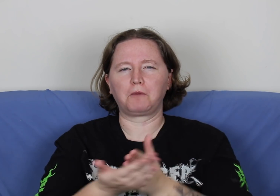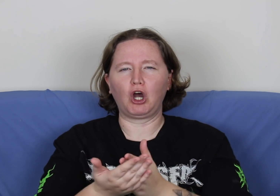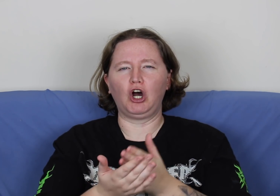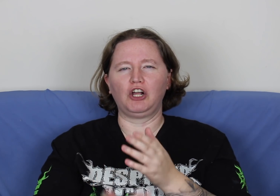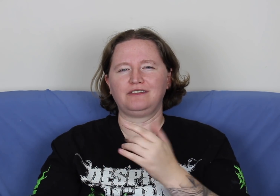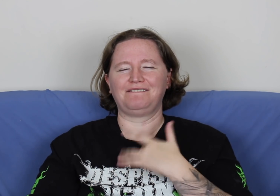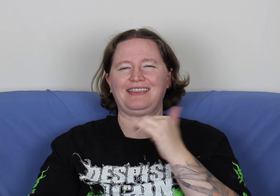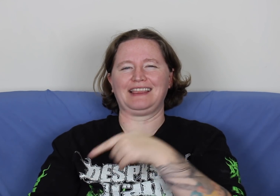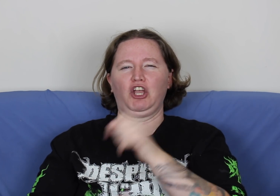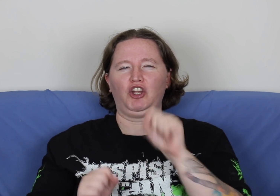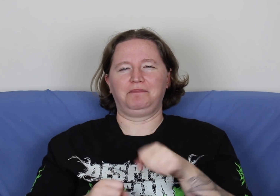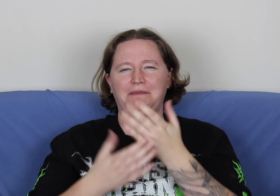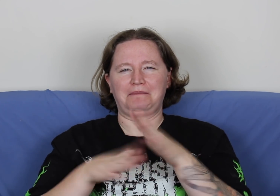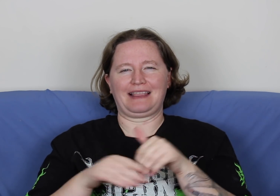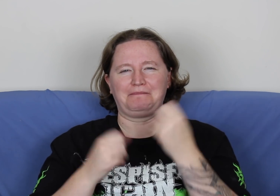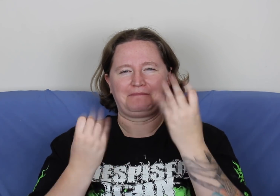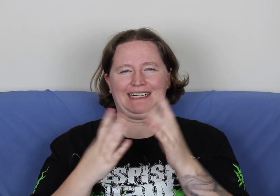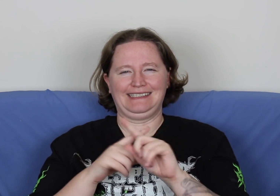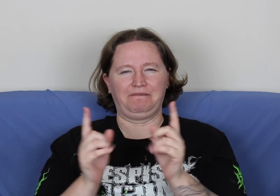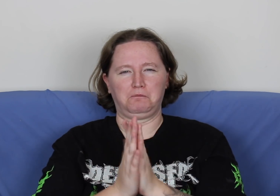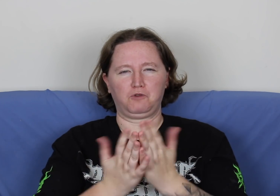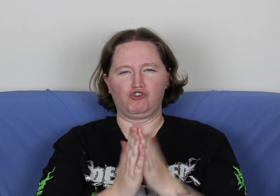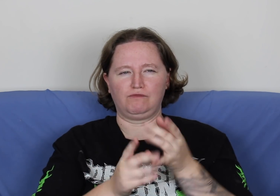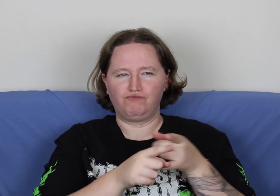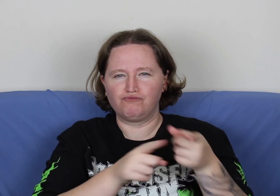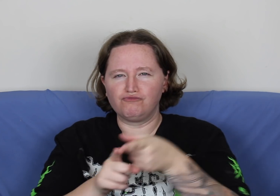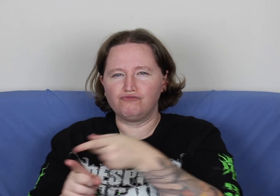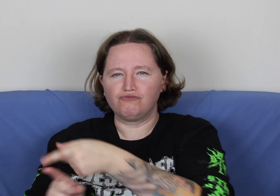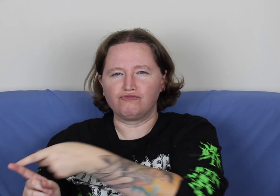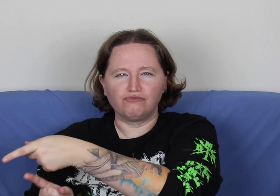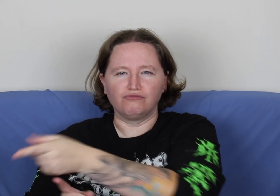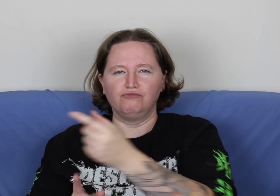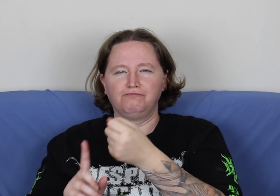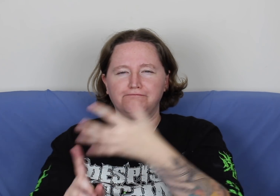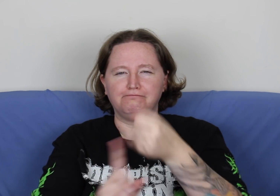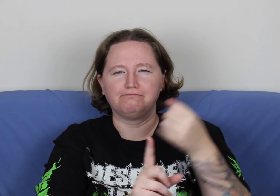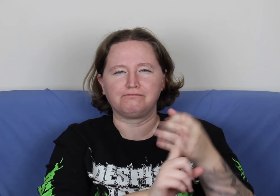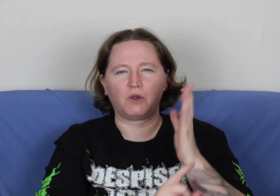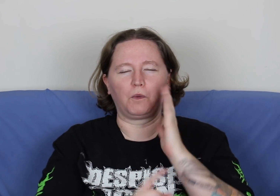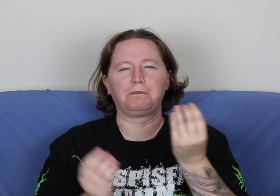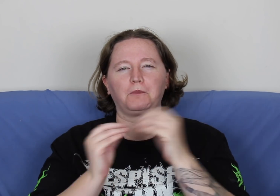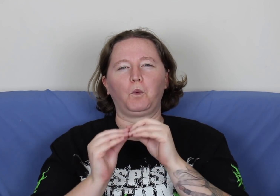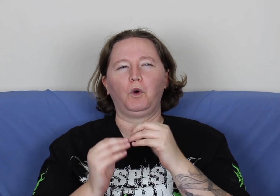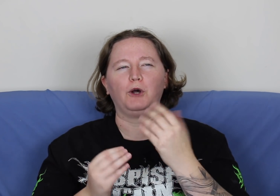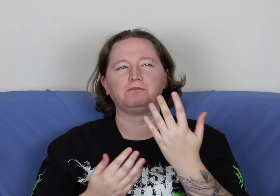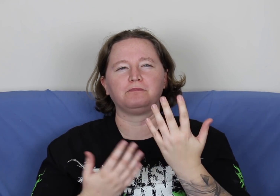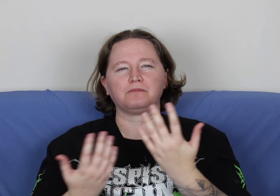different book, with more in depth on another topic, like split it into multiple books, and then have a more expanded version of